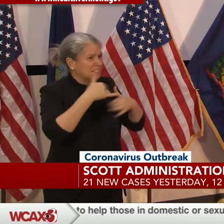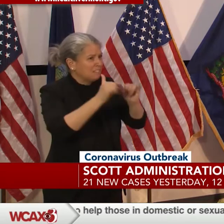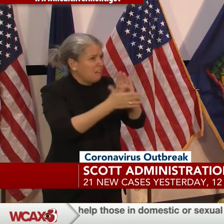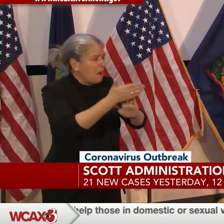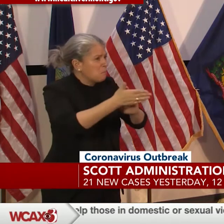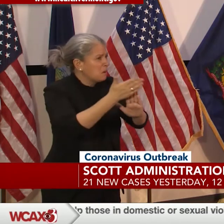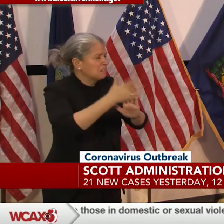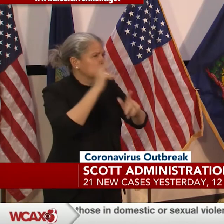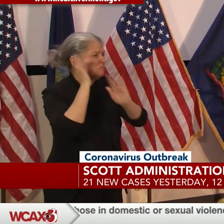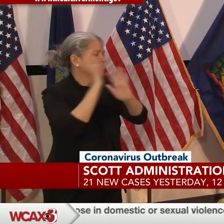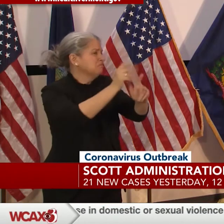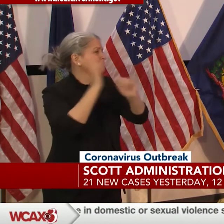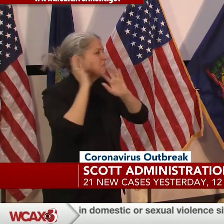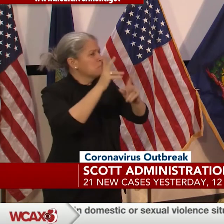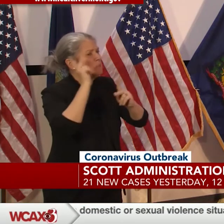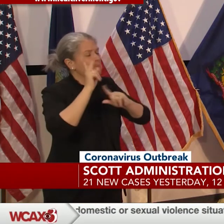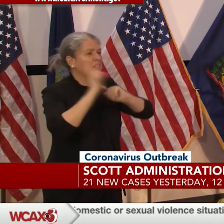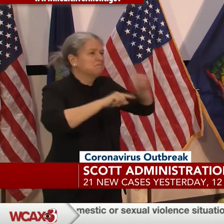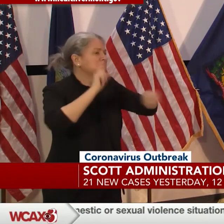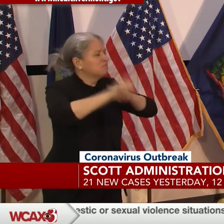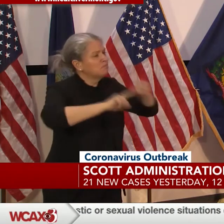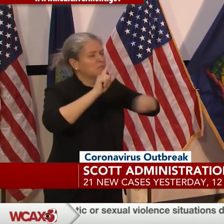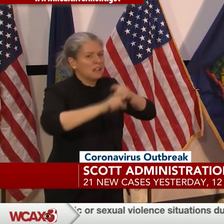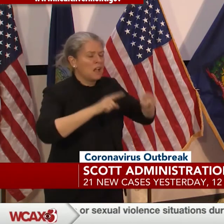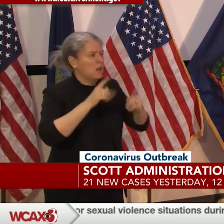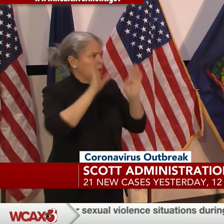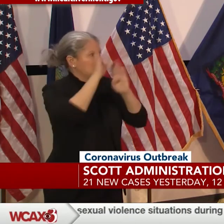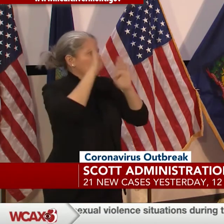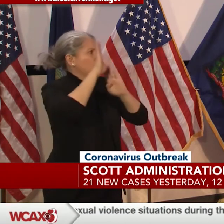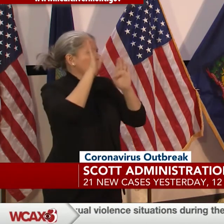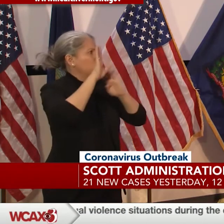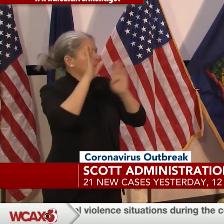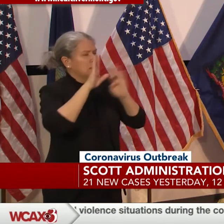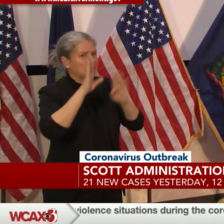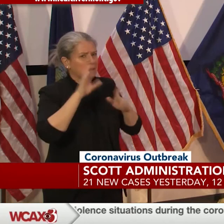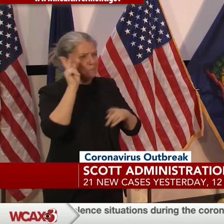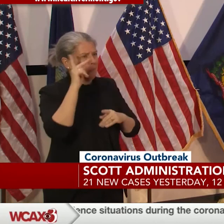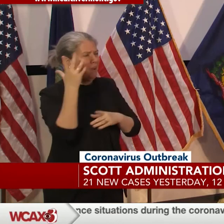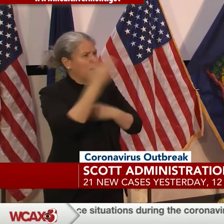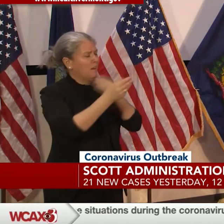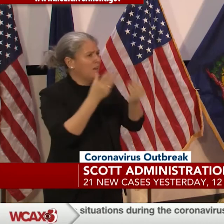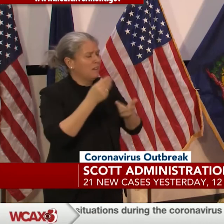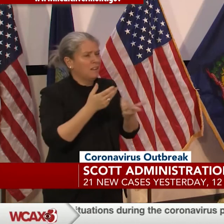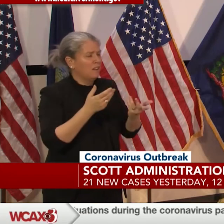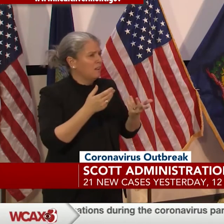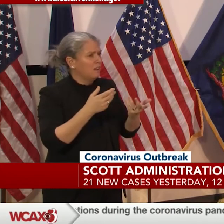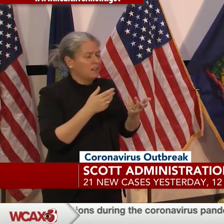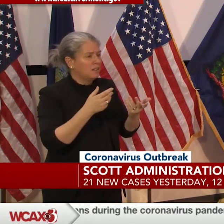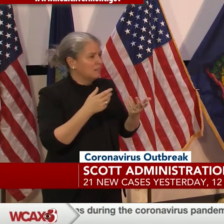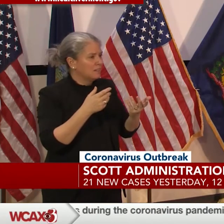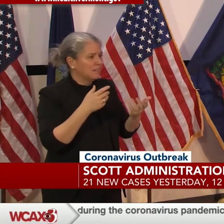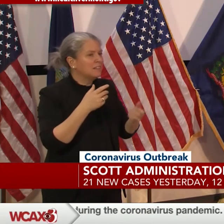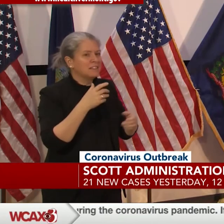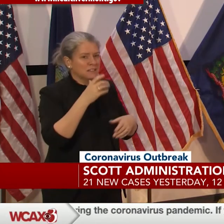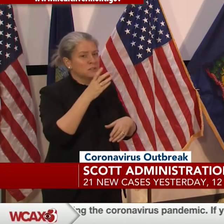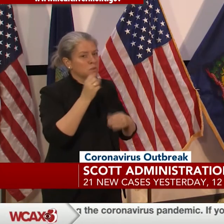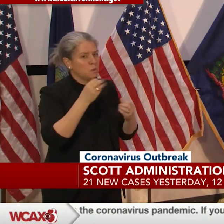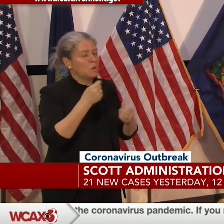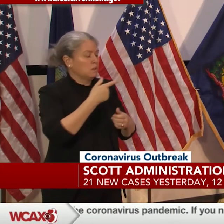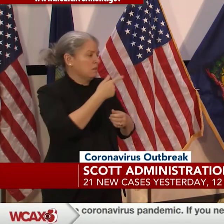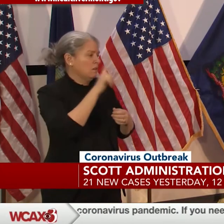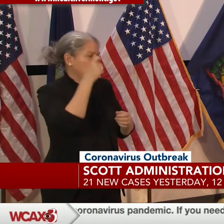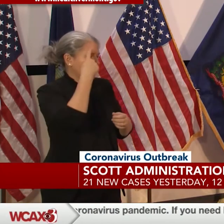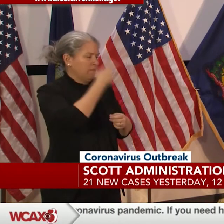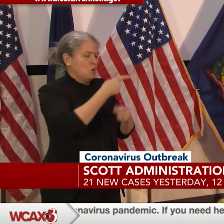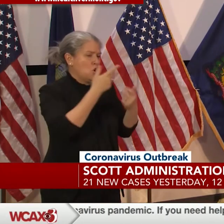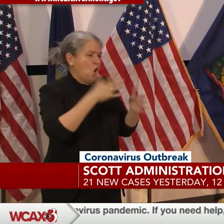them constantly running back and forth, and they were worried that they either A, weren't part of it, and Governor, you